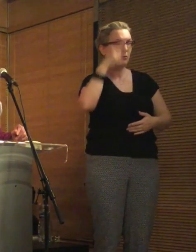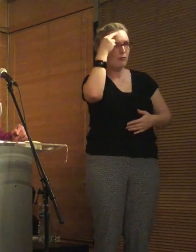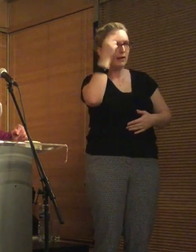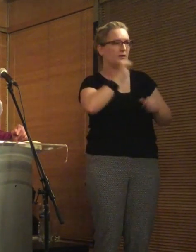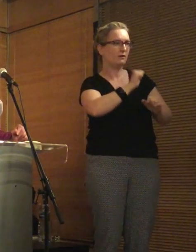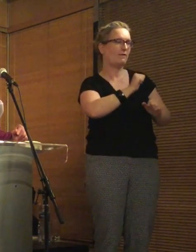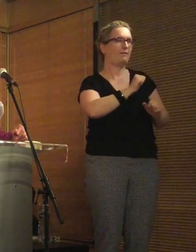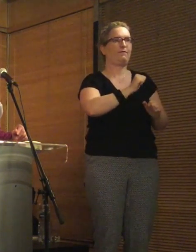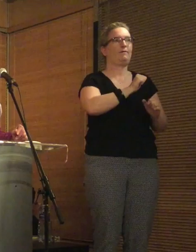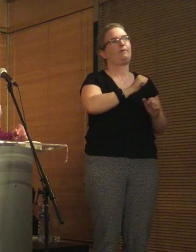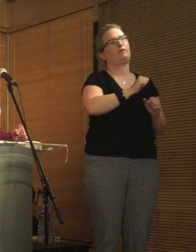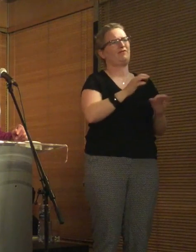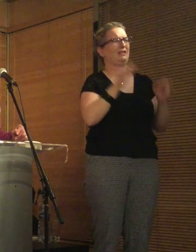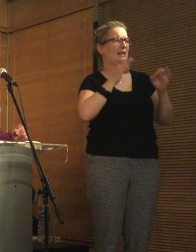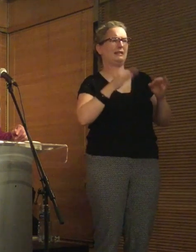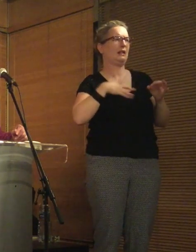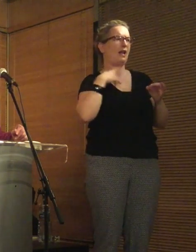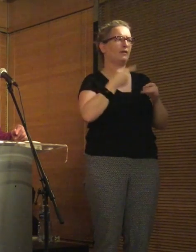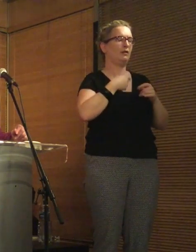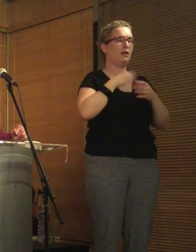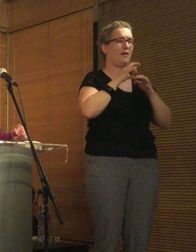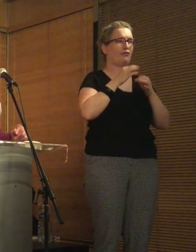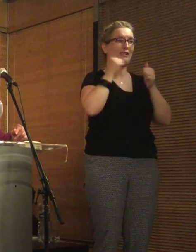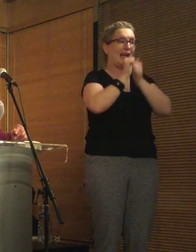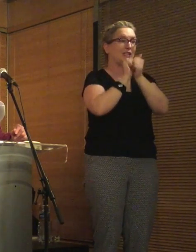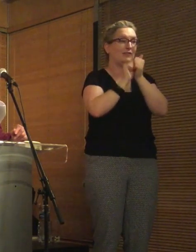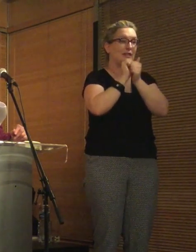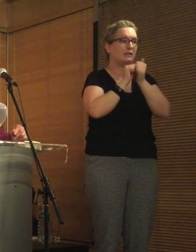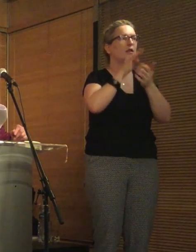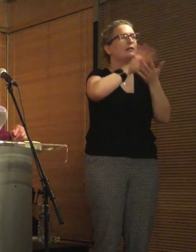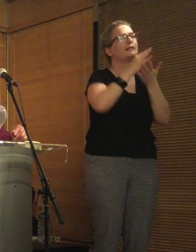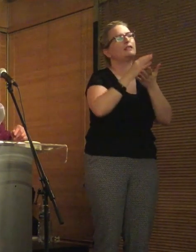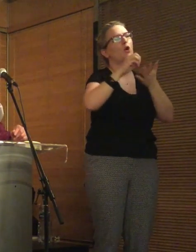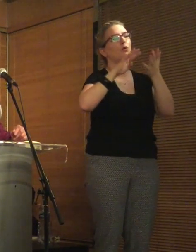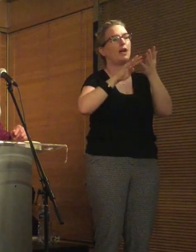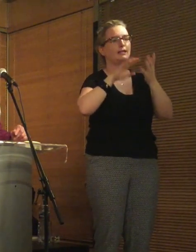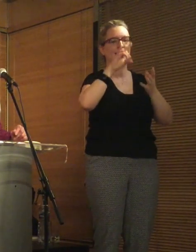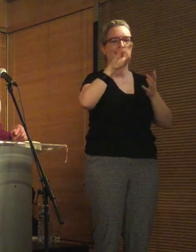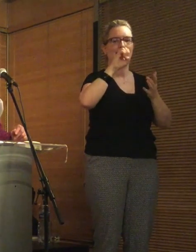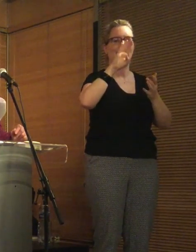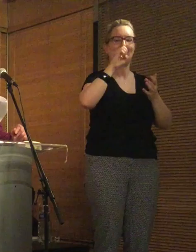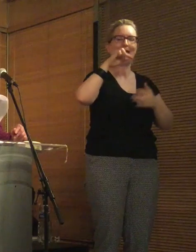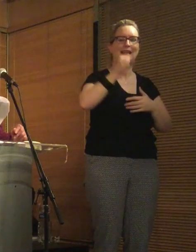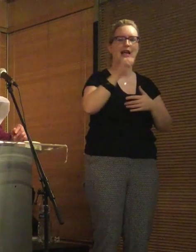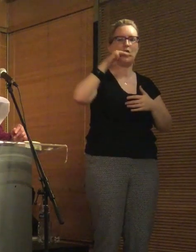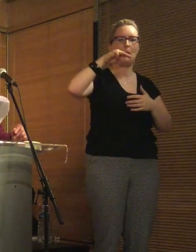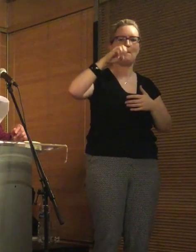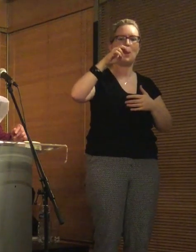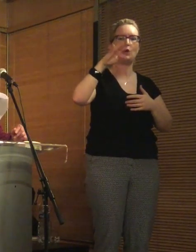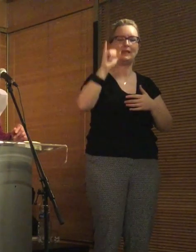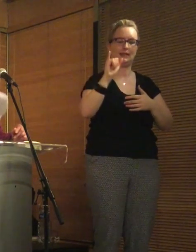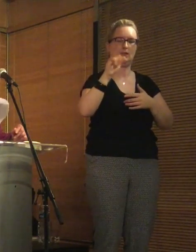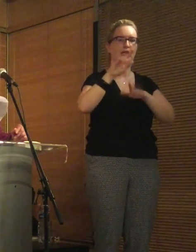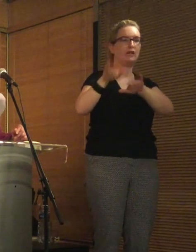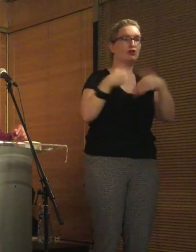what a supreme art activist. In 1909, Helena Maloney introduced her to Ineen Héireann. Now,